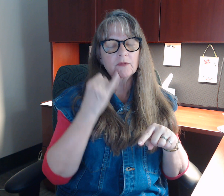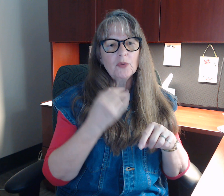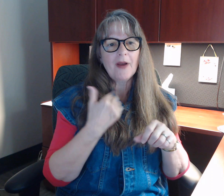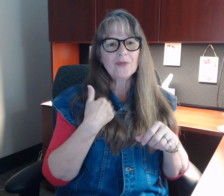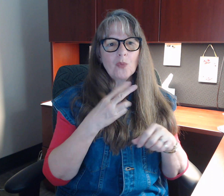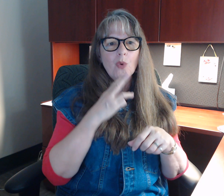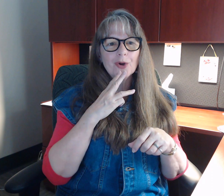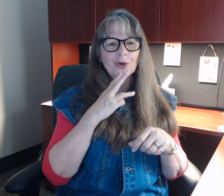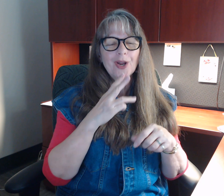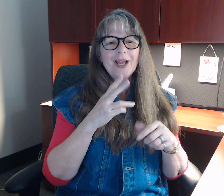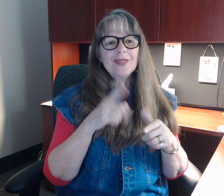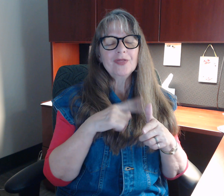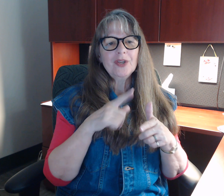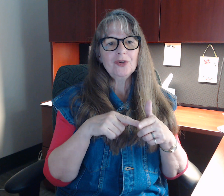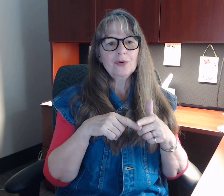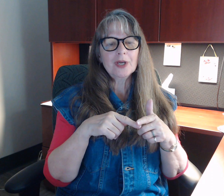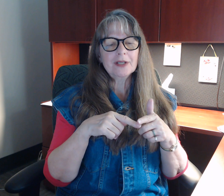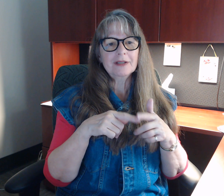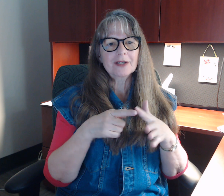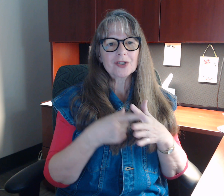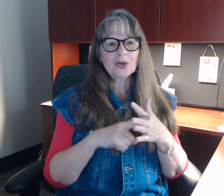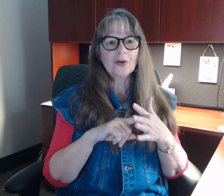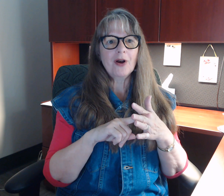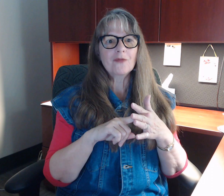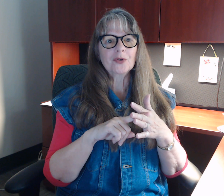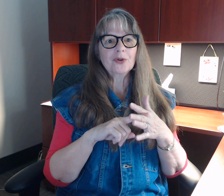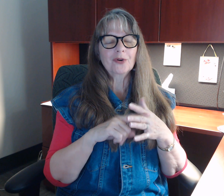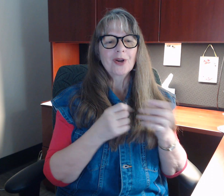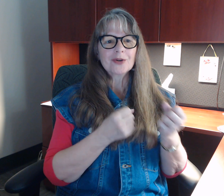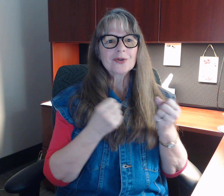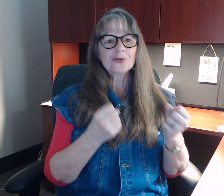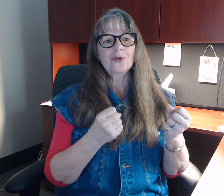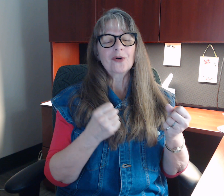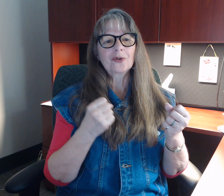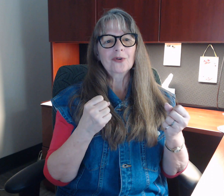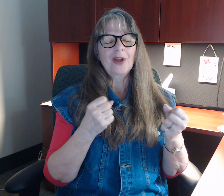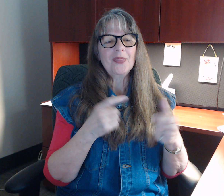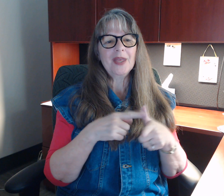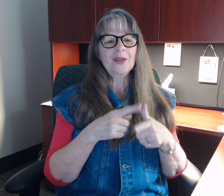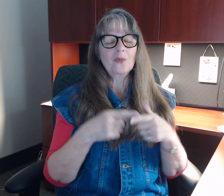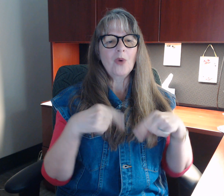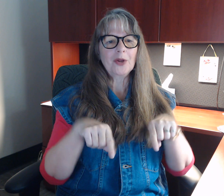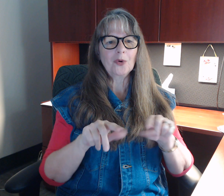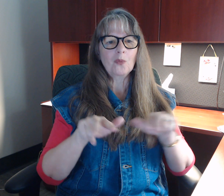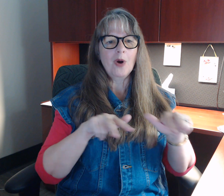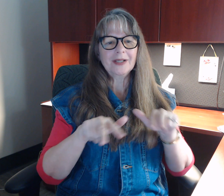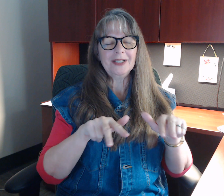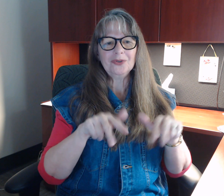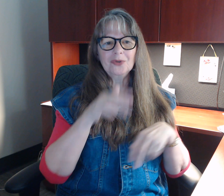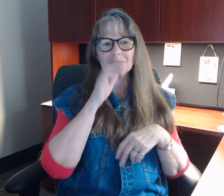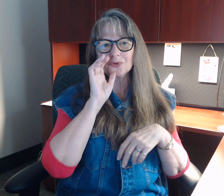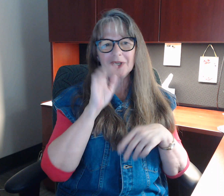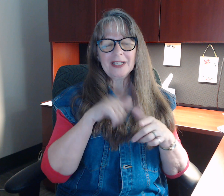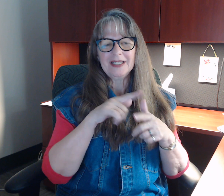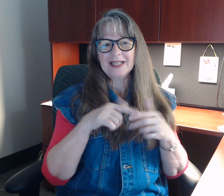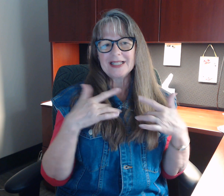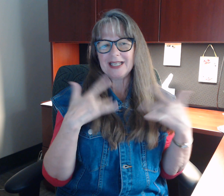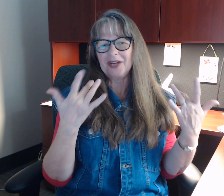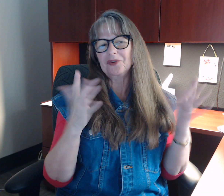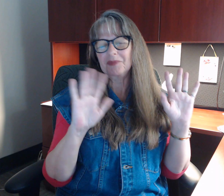have the water, then you can start off when you're stronger, and then while you're walking, you can drink it and it's lighter. And